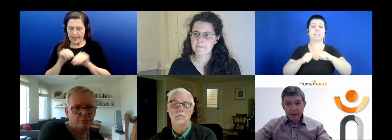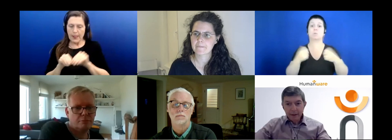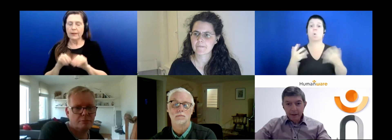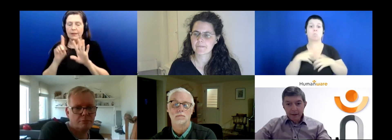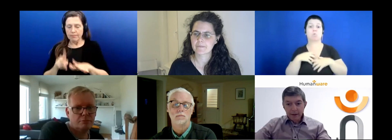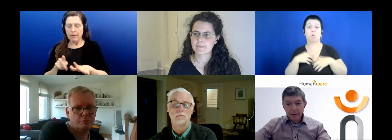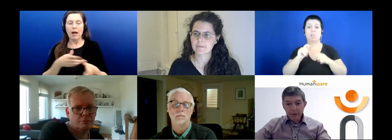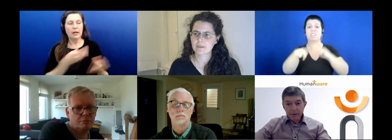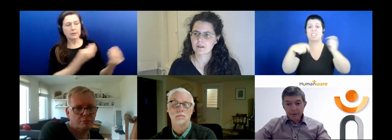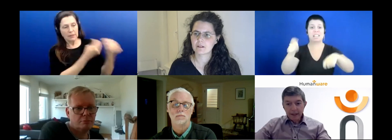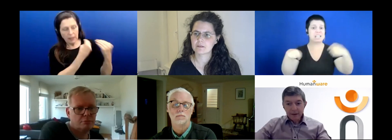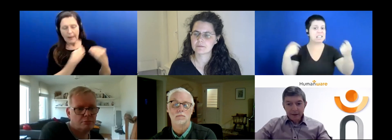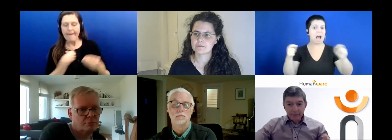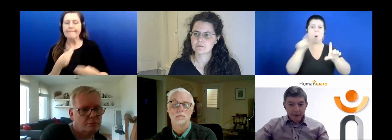the